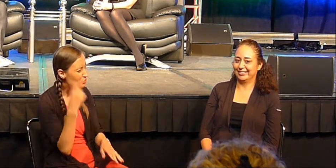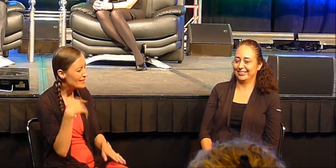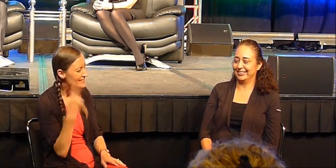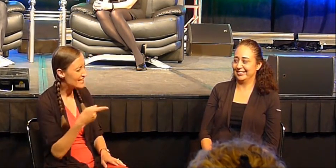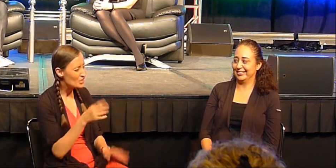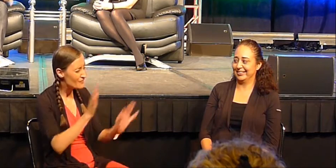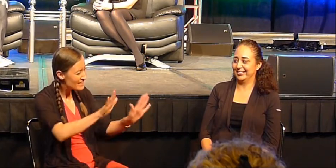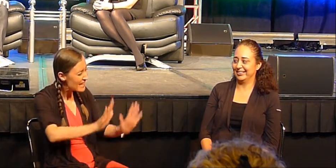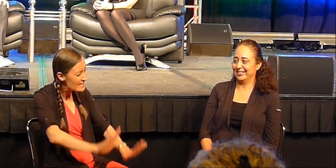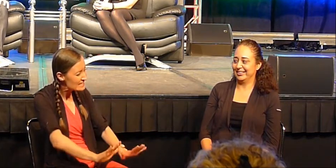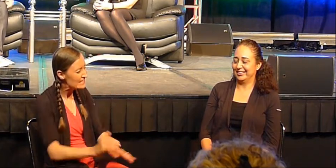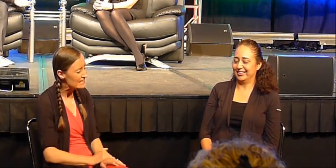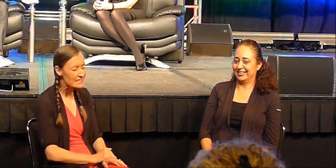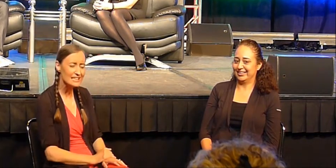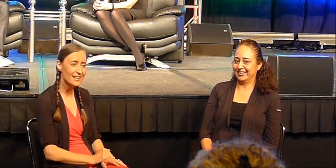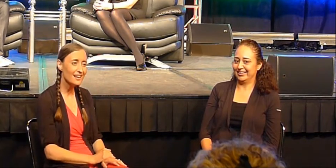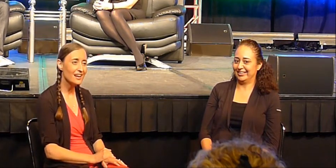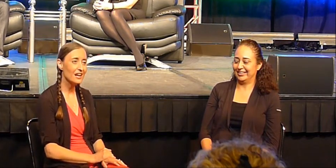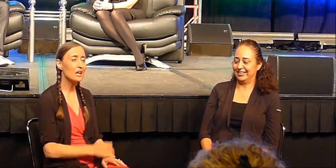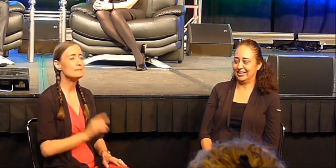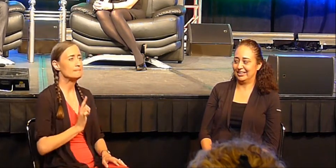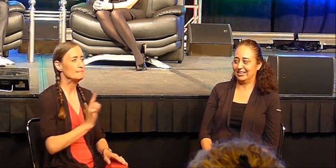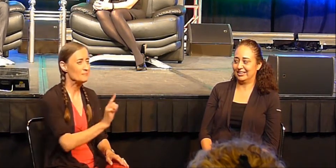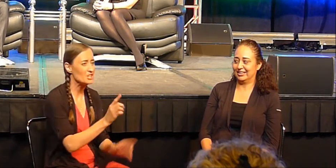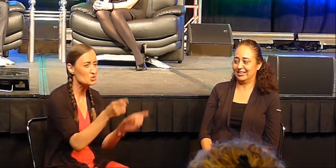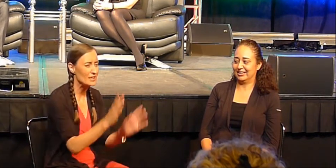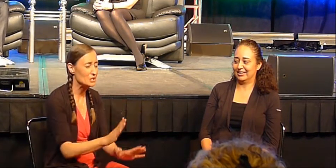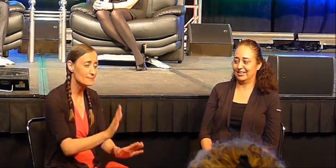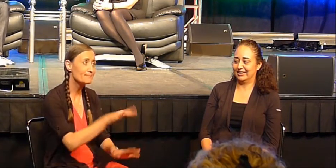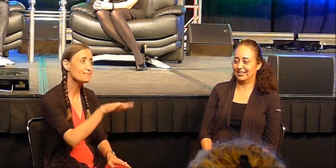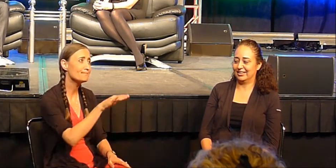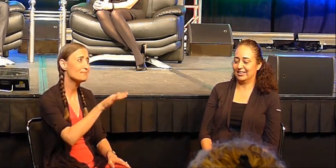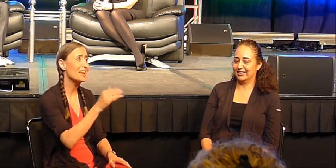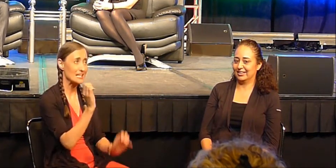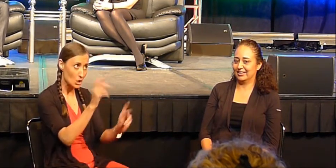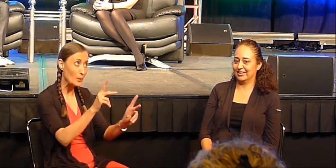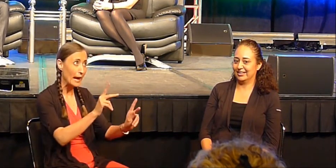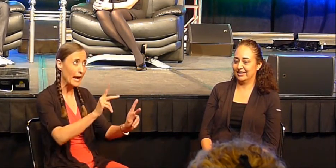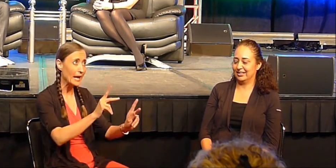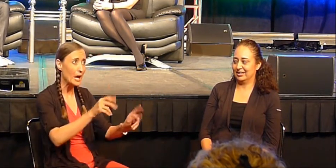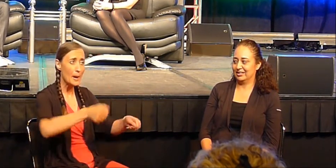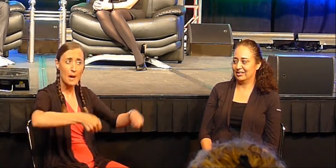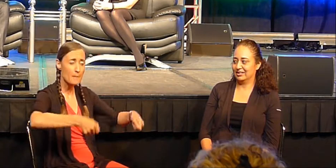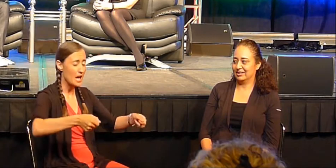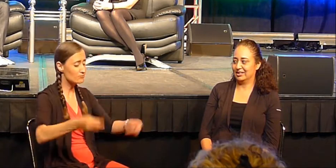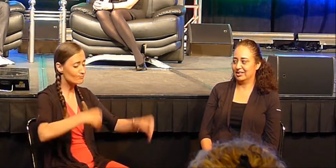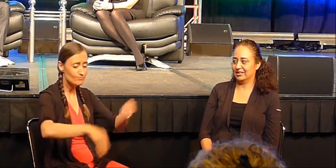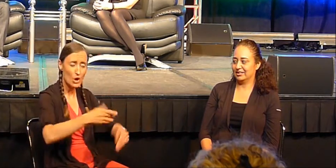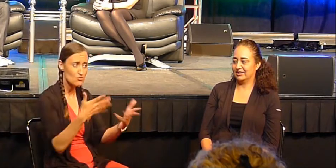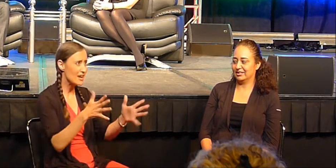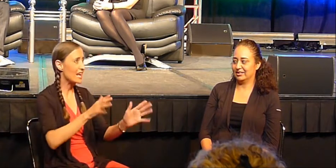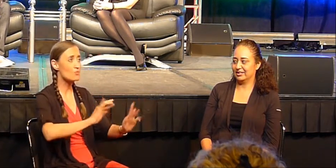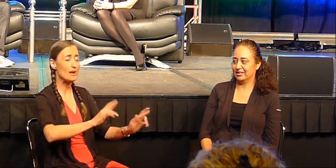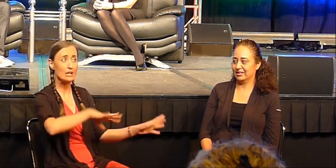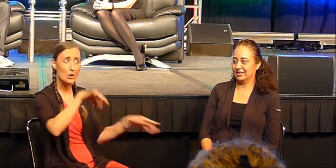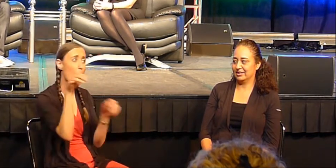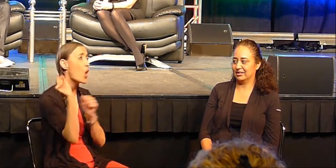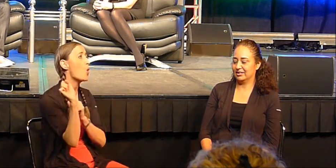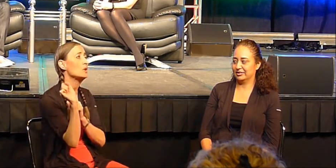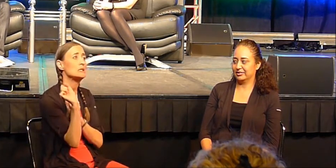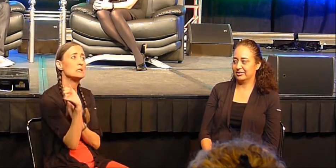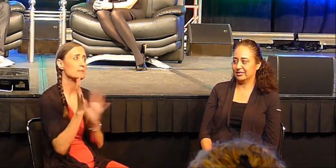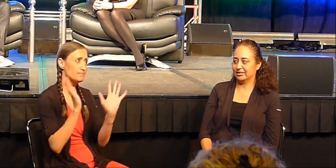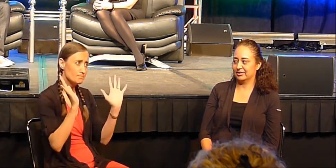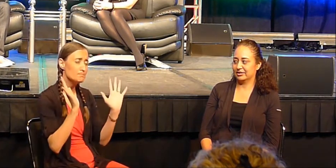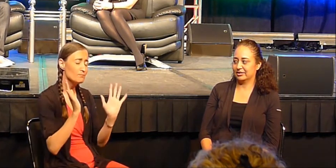you're fantastic. And then he went up to Rob Reiner, said the same thing, he goes, it's okay, my bag is packed, I'm ready to go. And Rob's